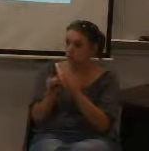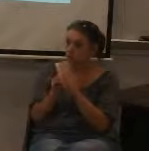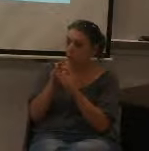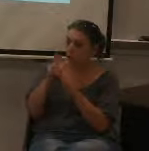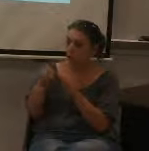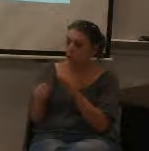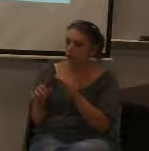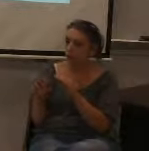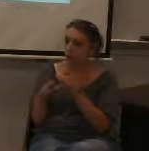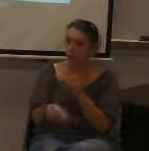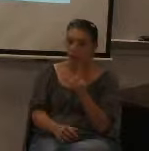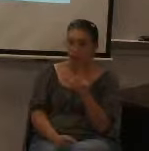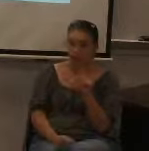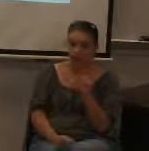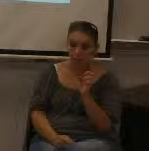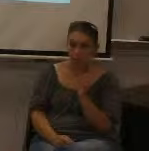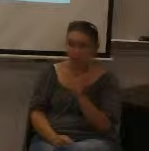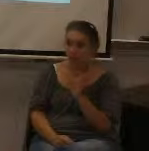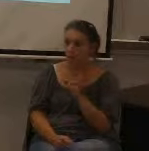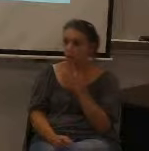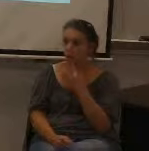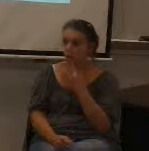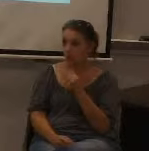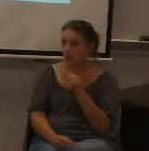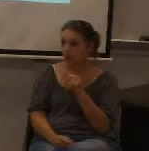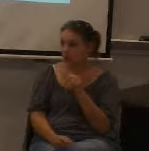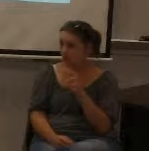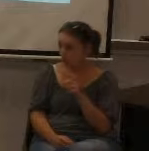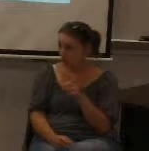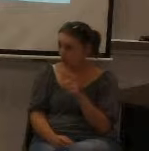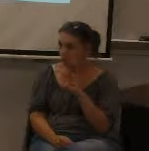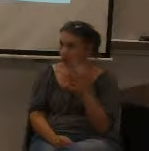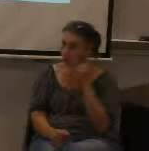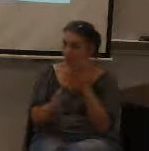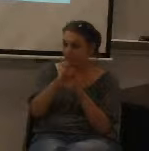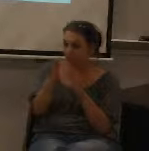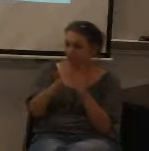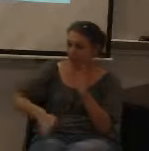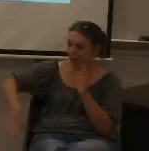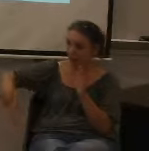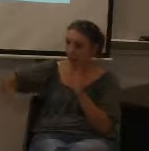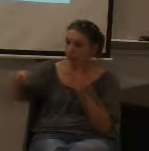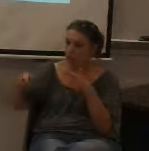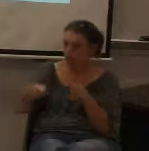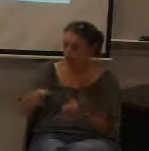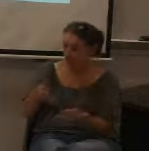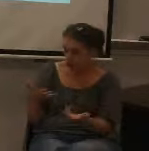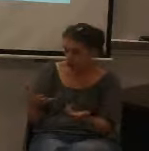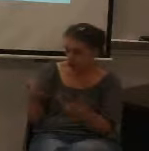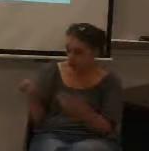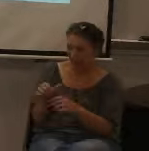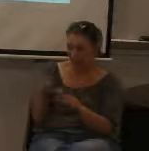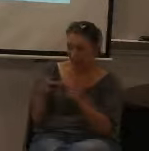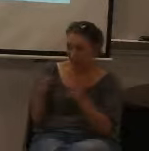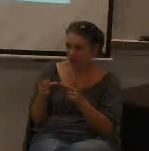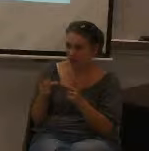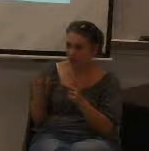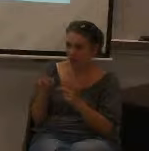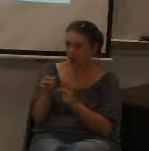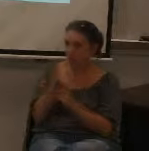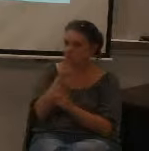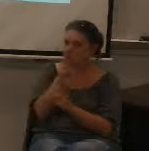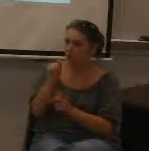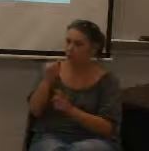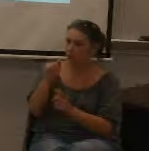or a lake, or a wetland, or if it's in a valley, it's a river. So any place where, those are all places where the